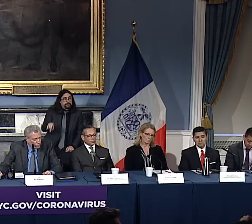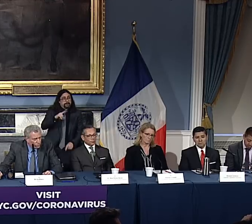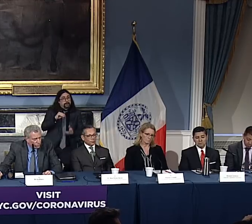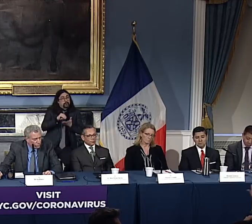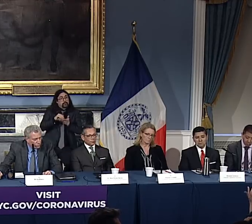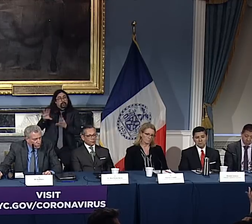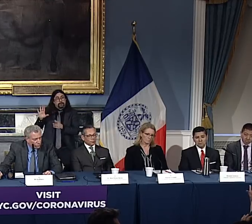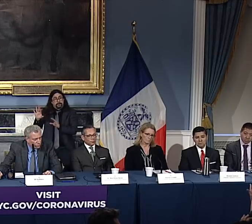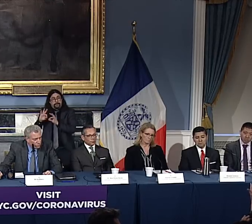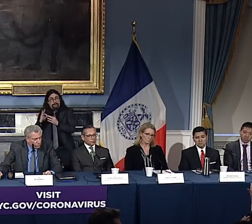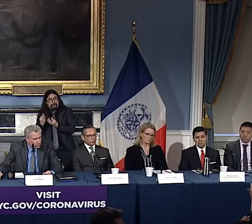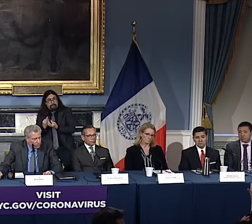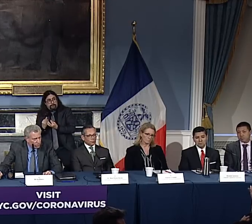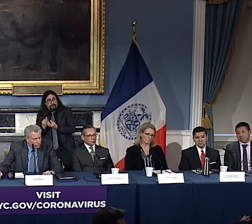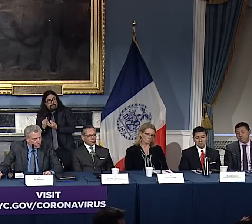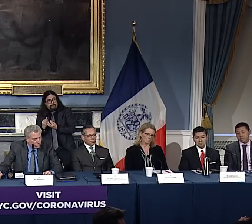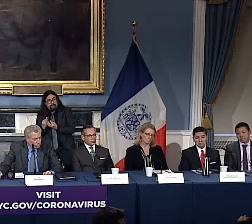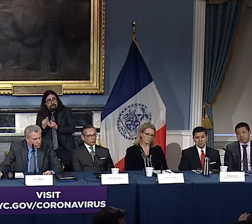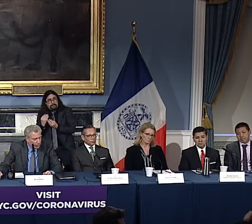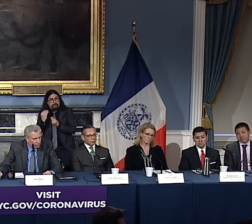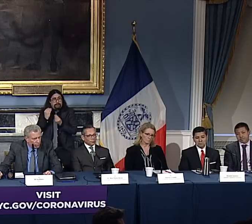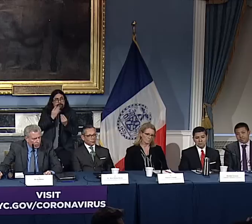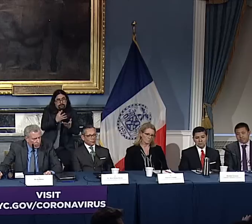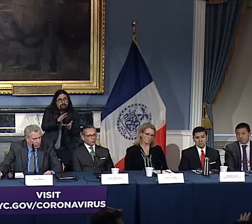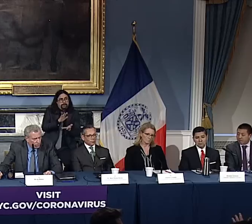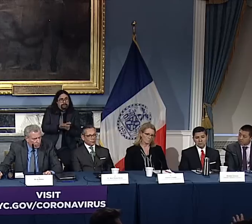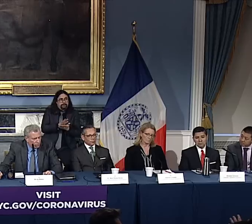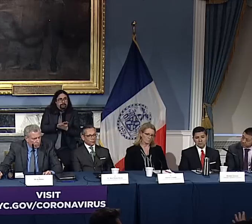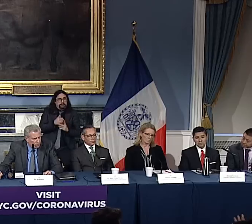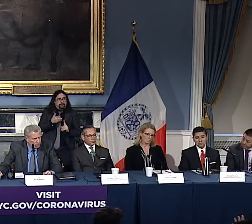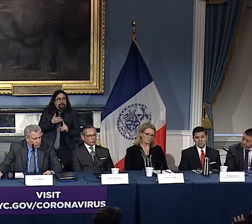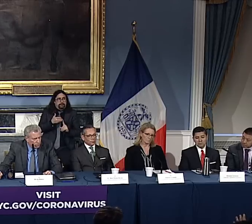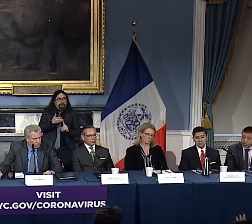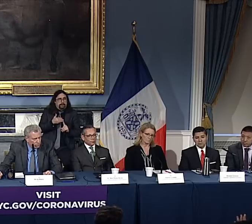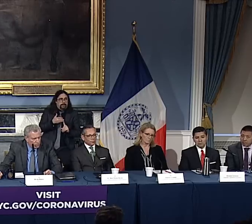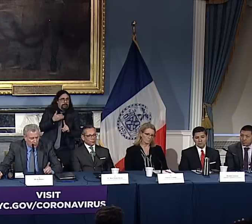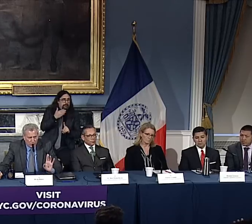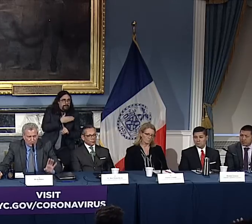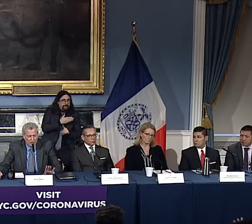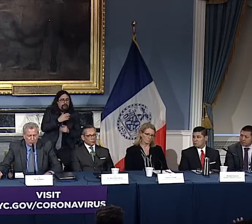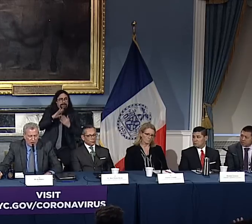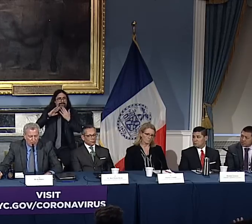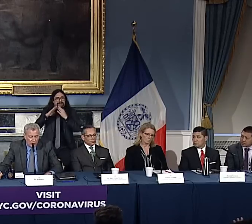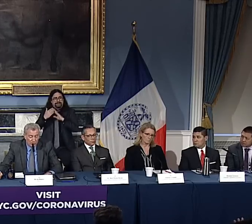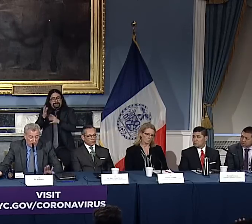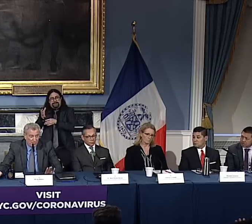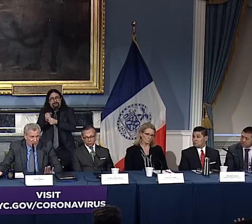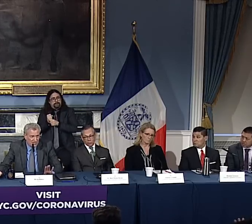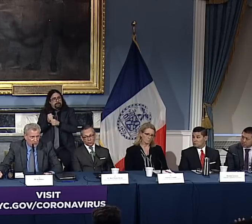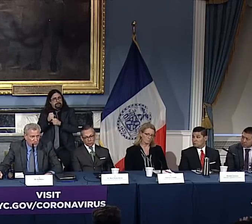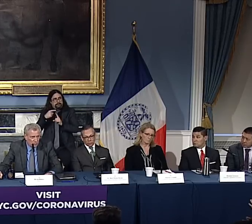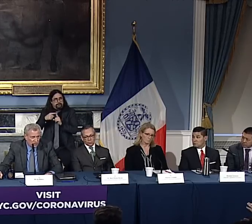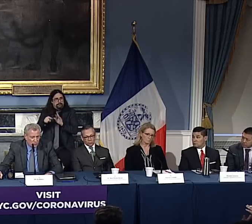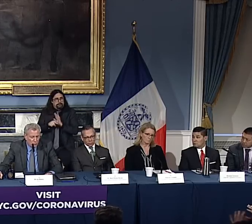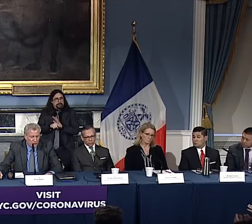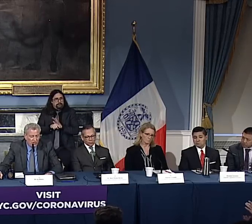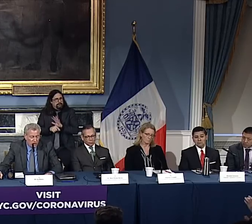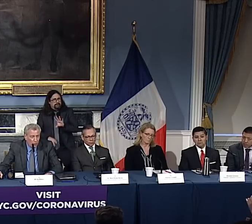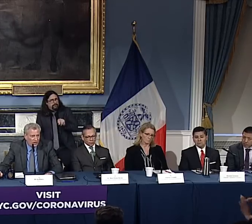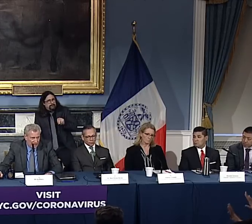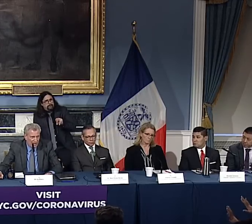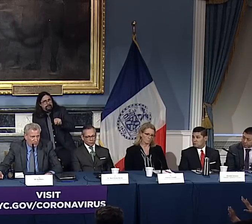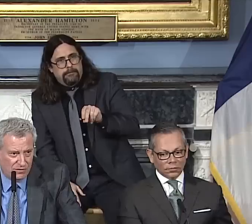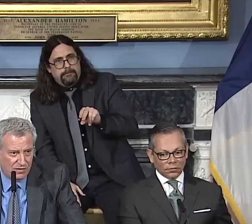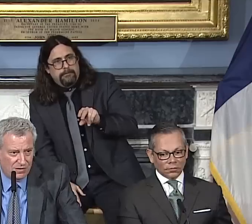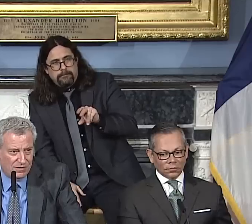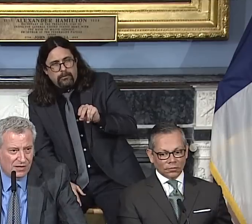officials before the city got the results of the state. No, I'll jump in because I know some of this. We